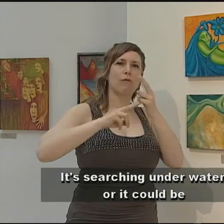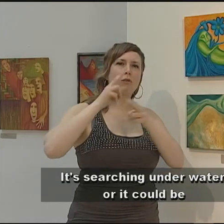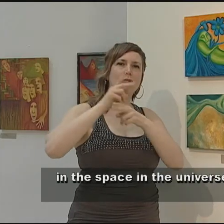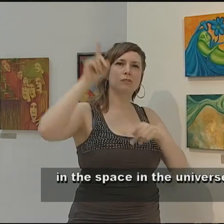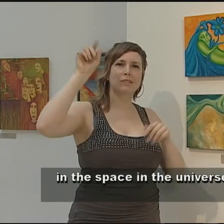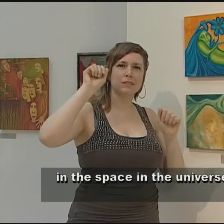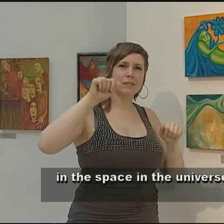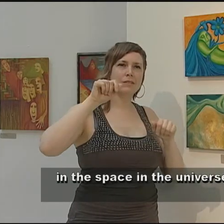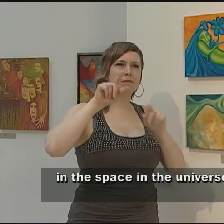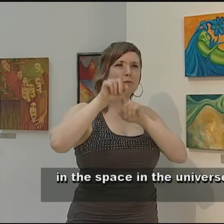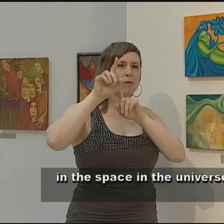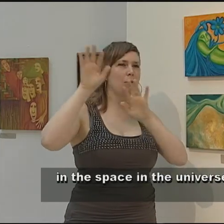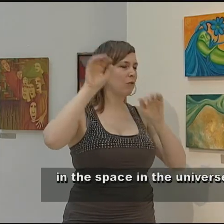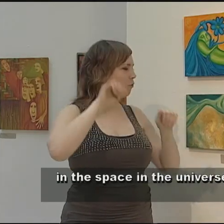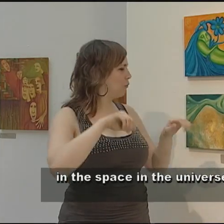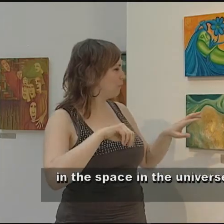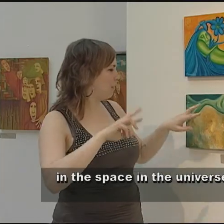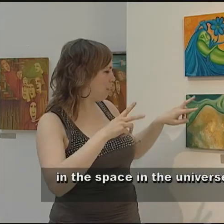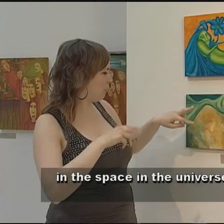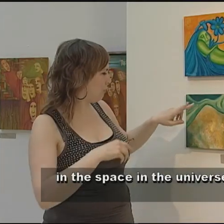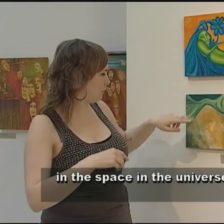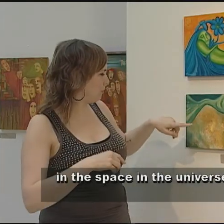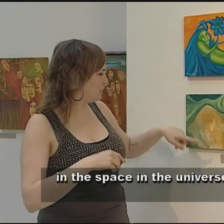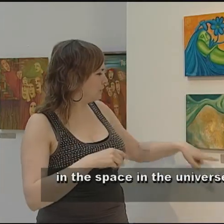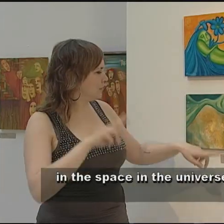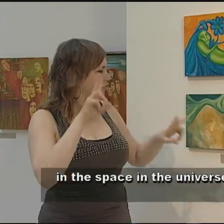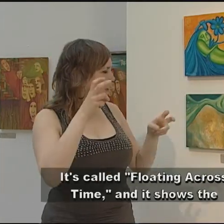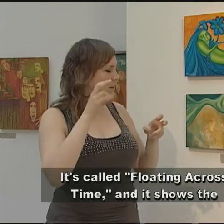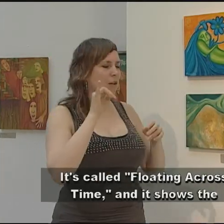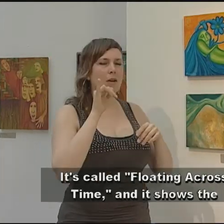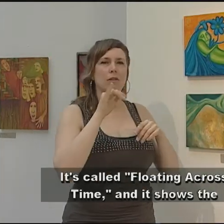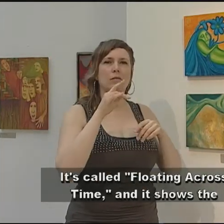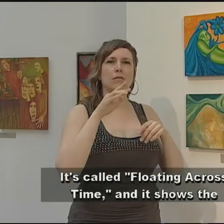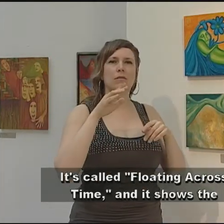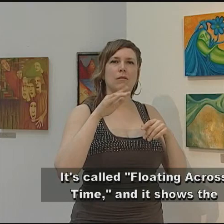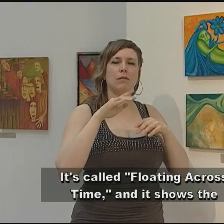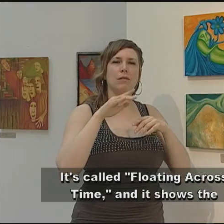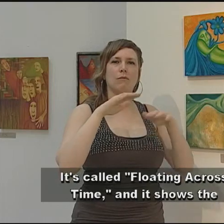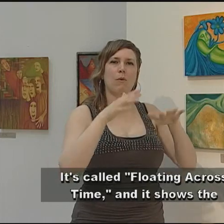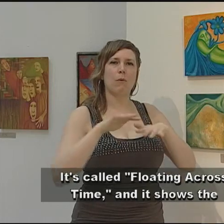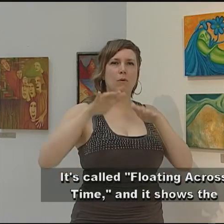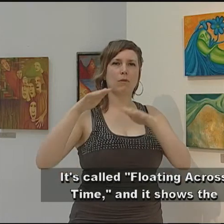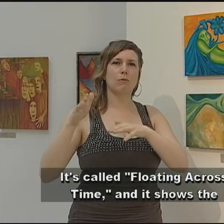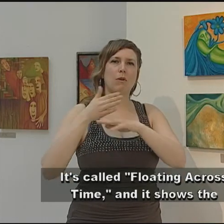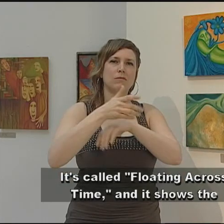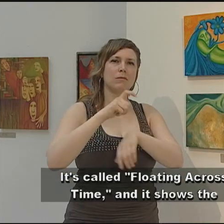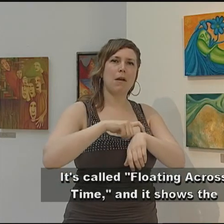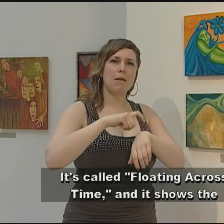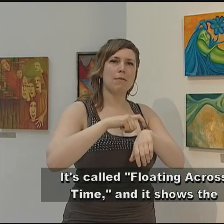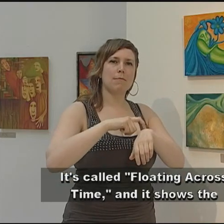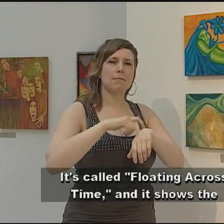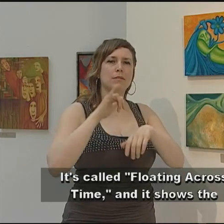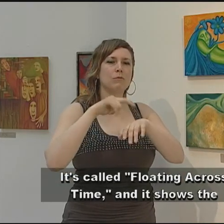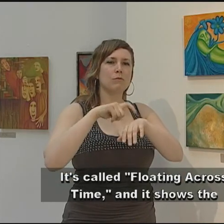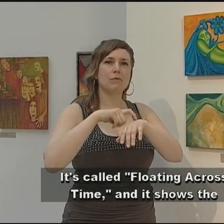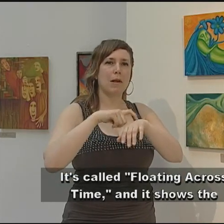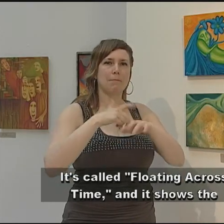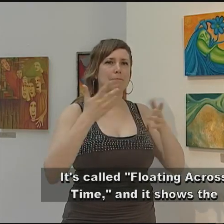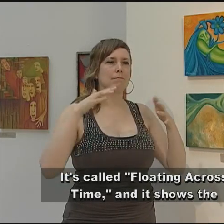or it could be in the space in the universe. It's called Floating Across Time, and it